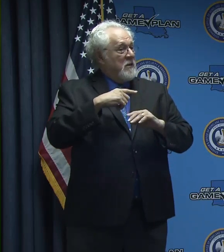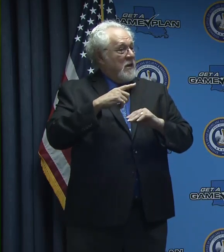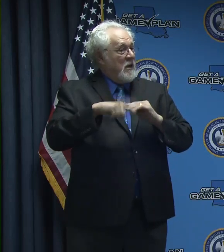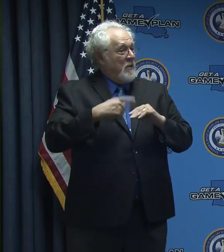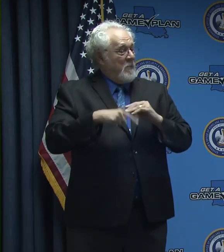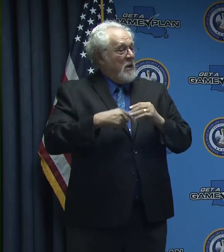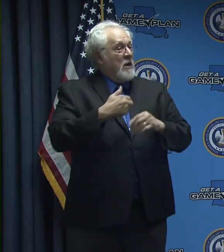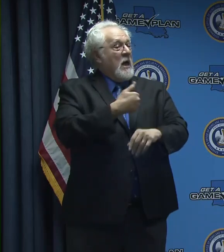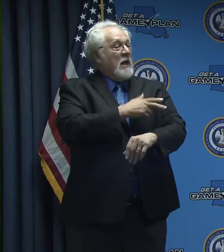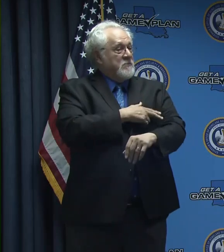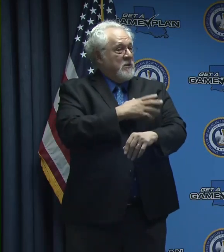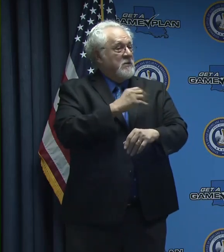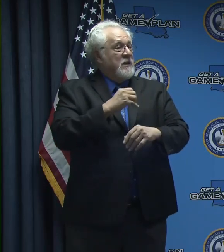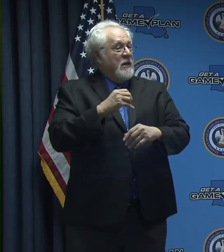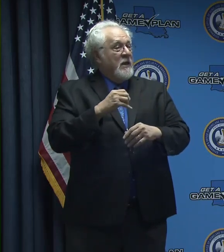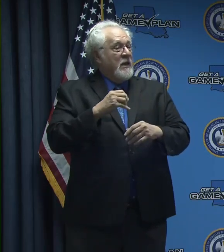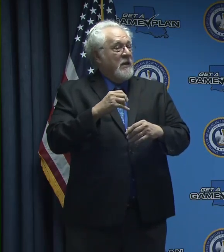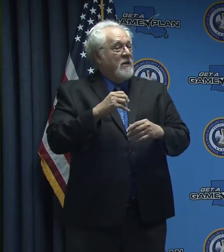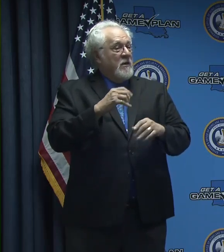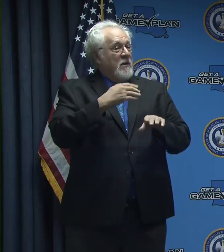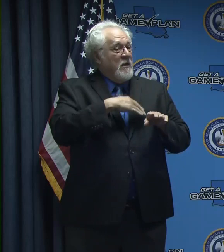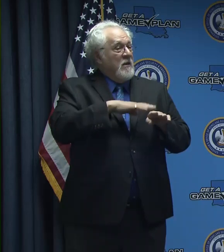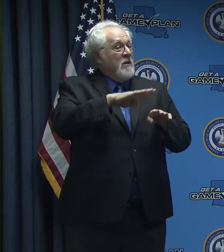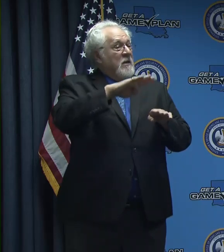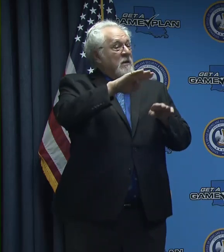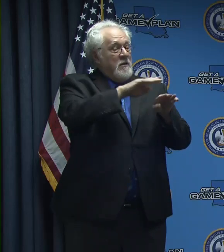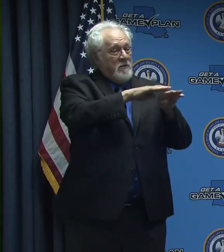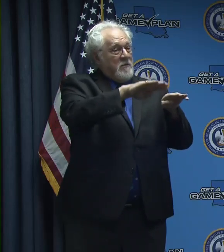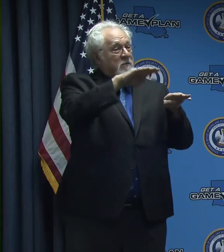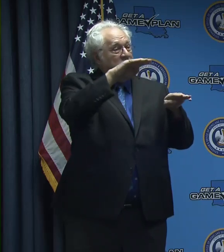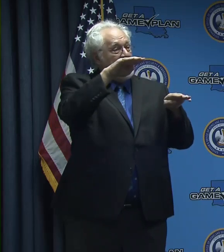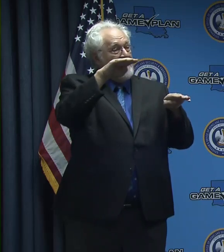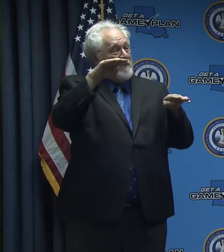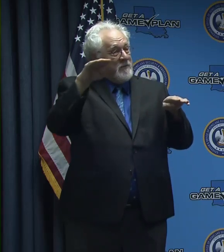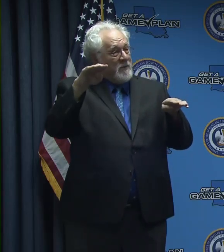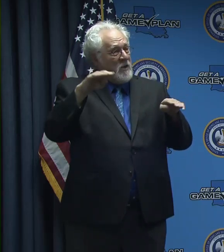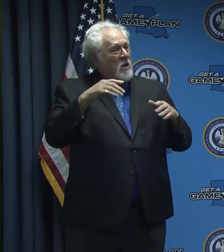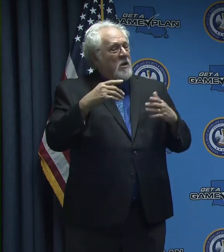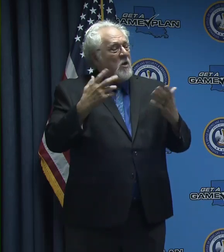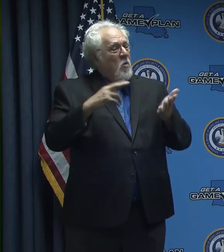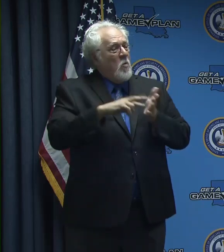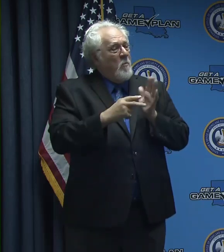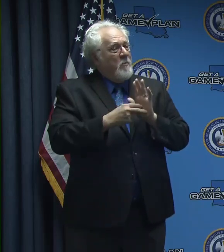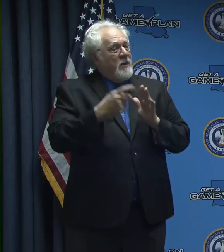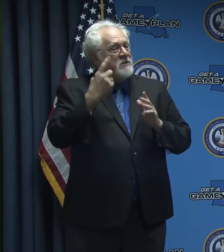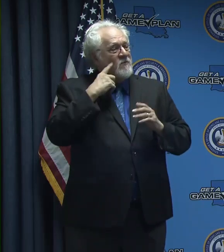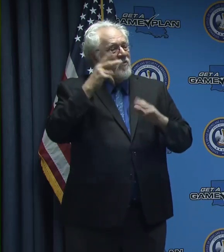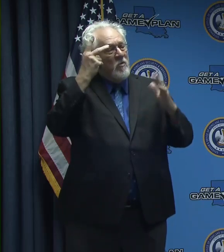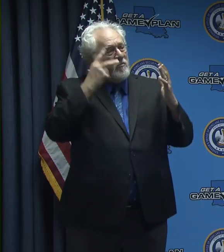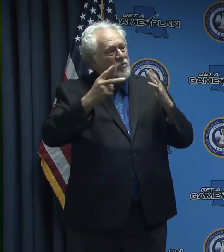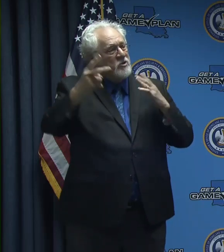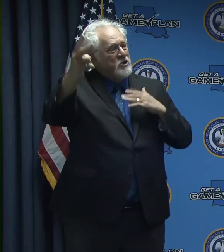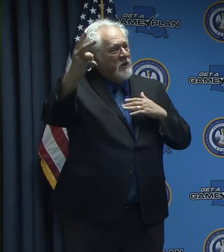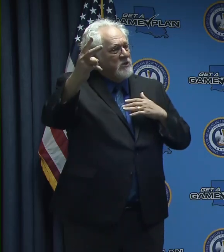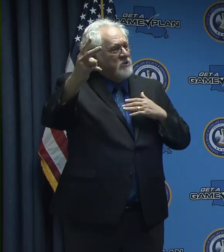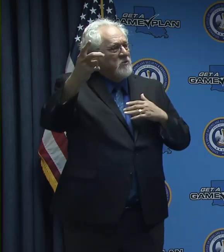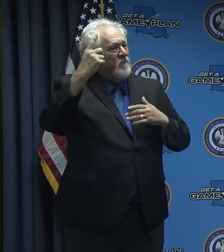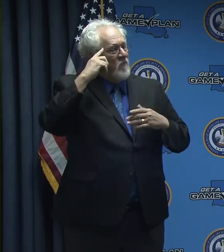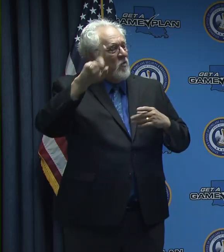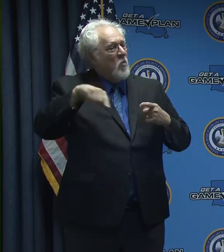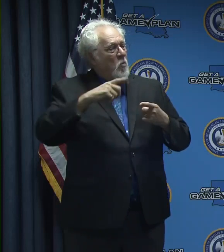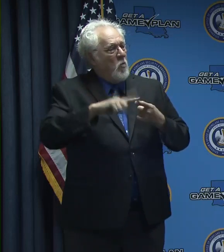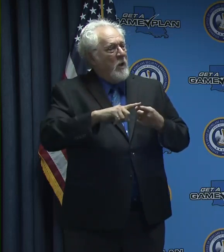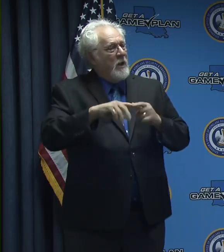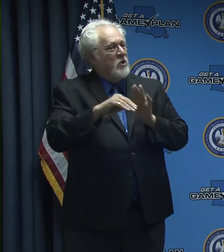obviously hospitalizations and vents are both pretty flat over the last couple of days. What does this mean for the projections you've been giving out for when